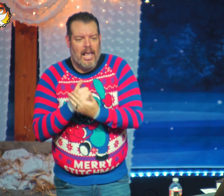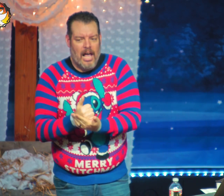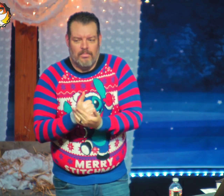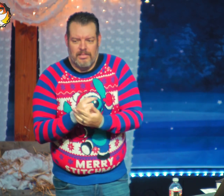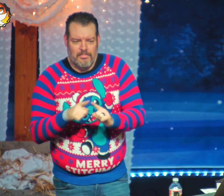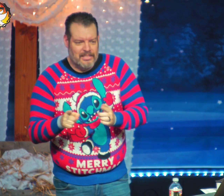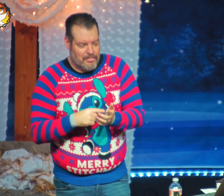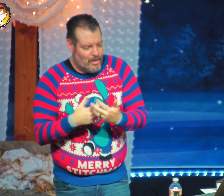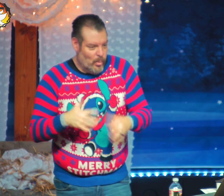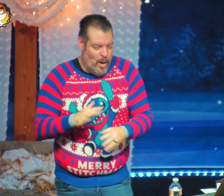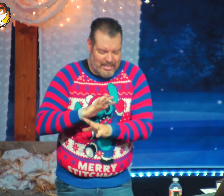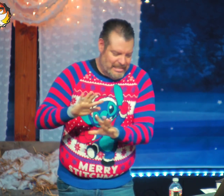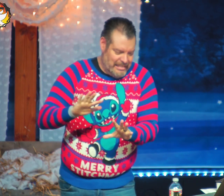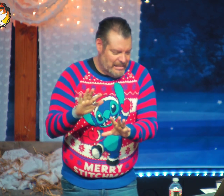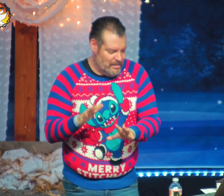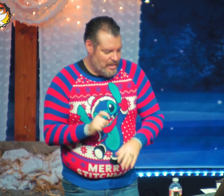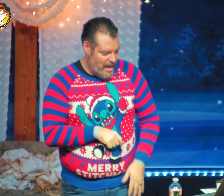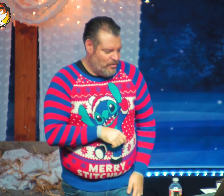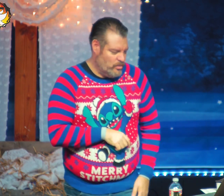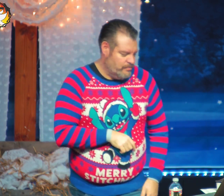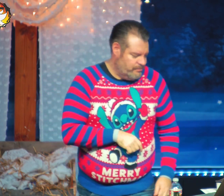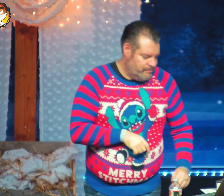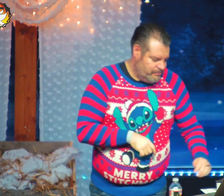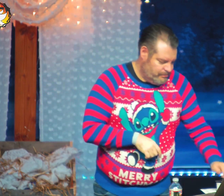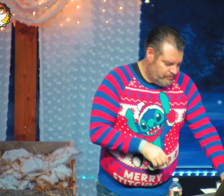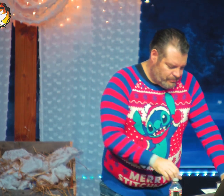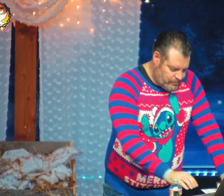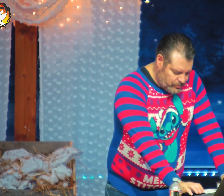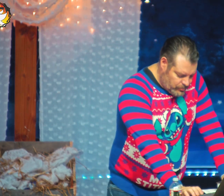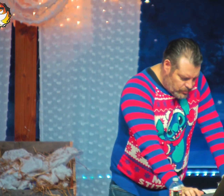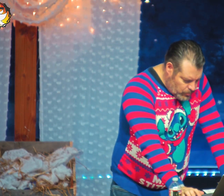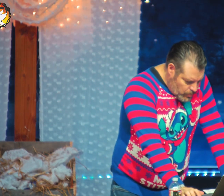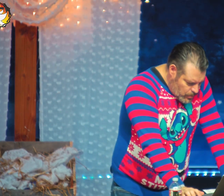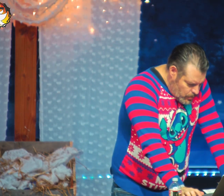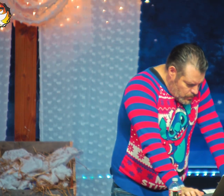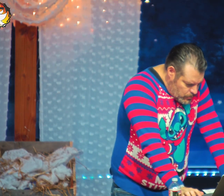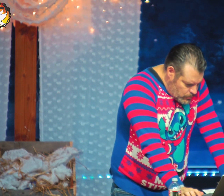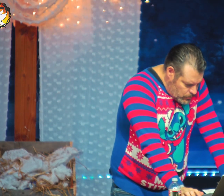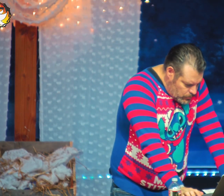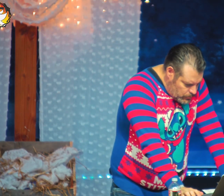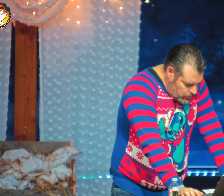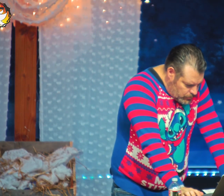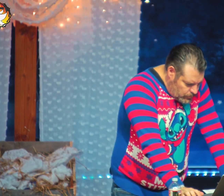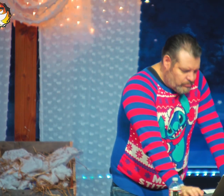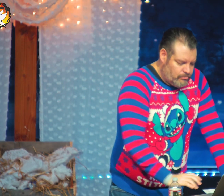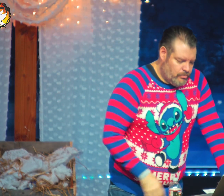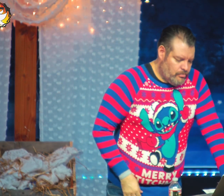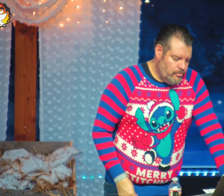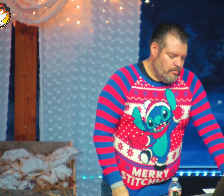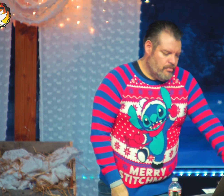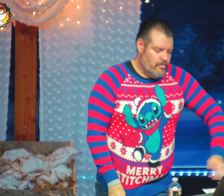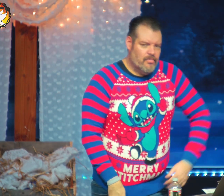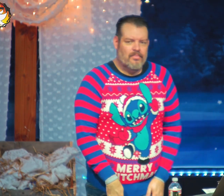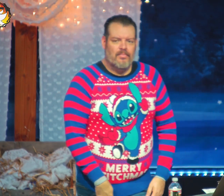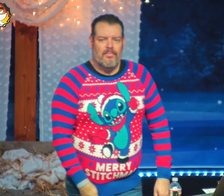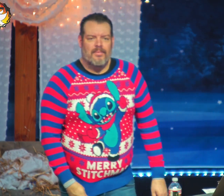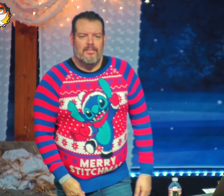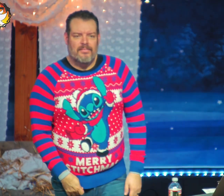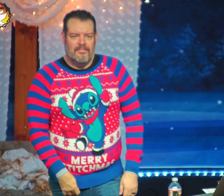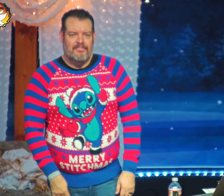When they appear, we have to say, God, can you help me? We have to pray. Hey, to a friend, can you pray